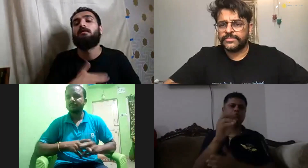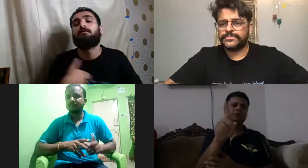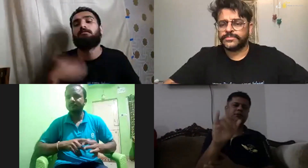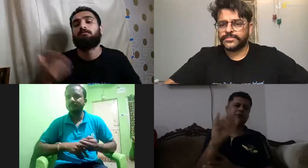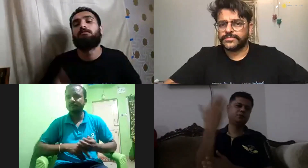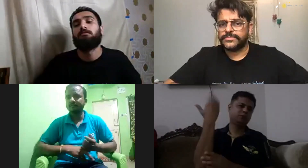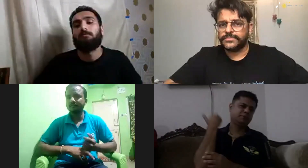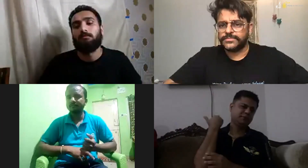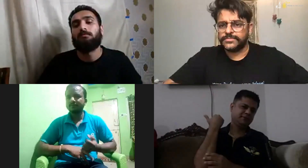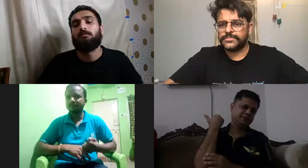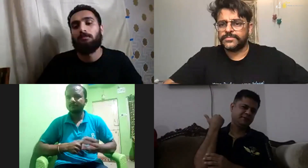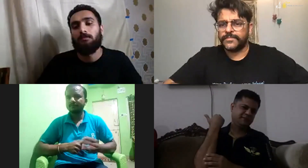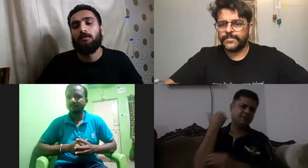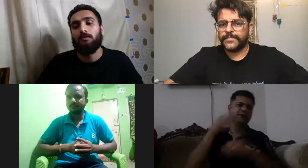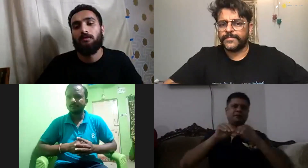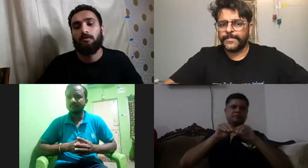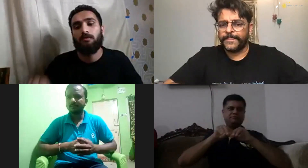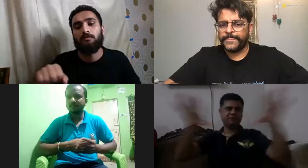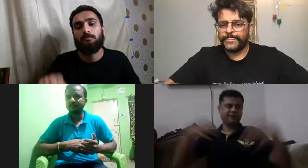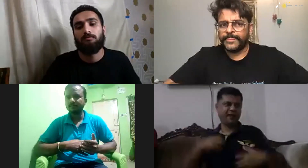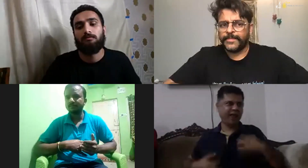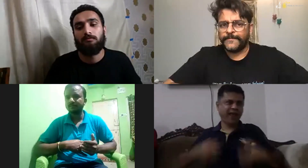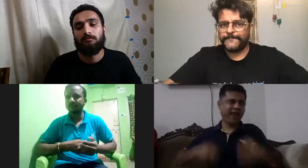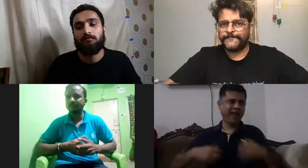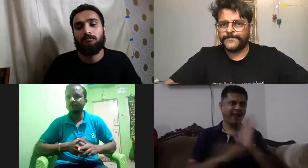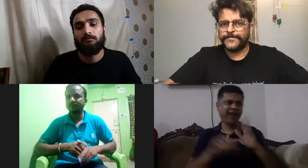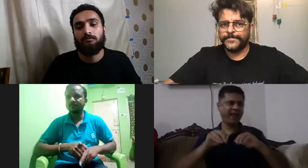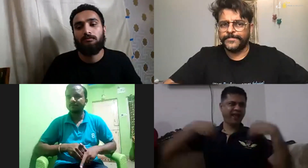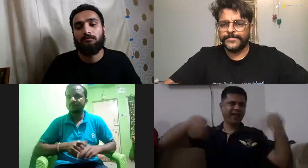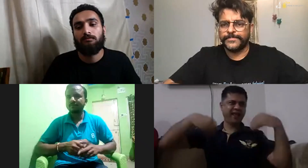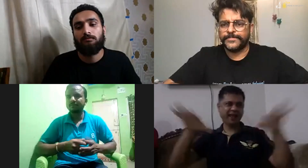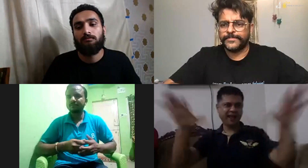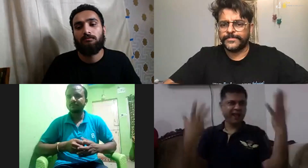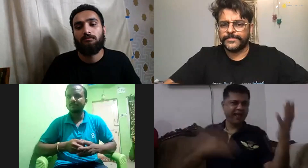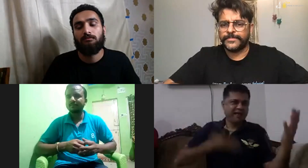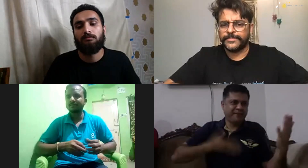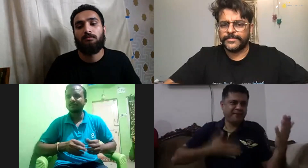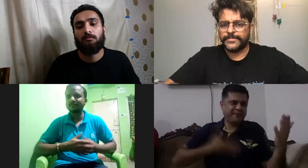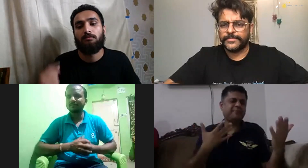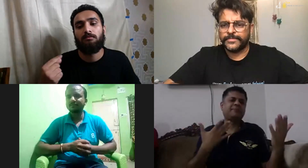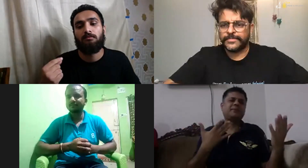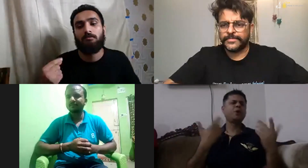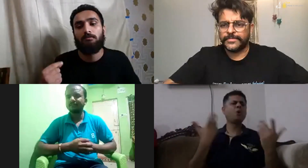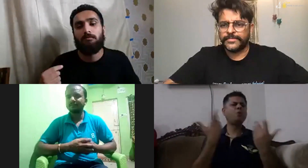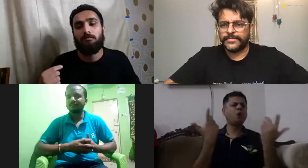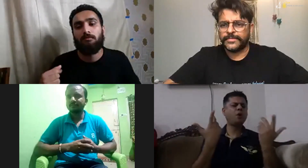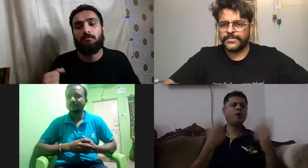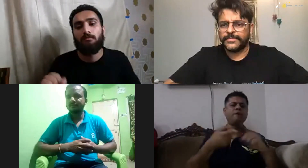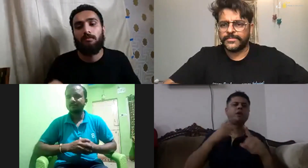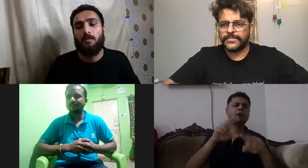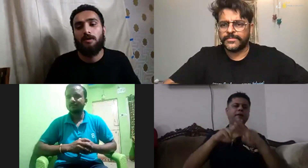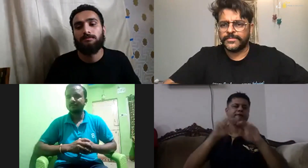with China. In 2016, I started doing that, and it boomed, and people were really excited, and a lot of people bought my